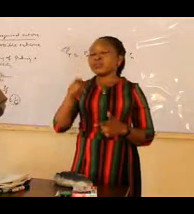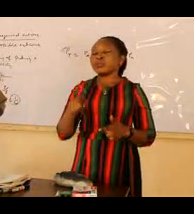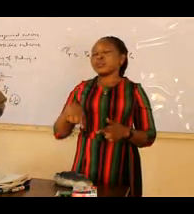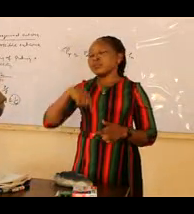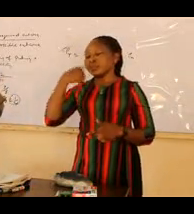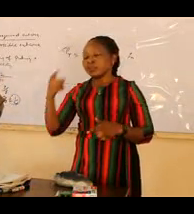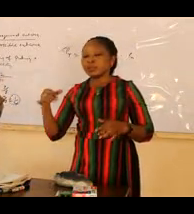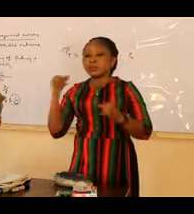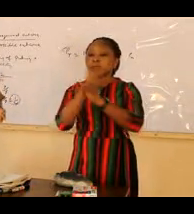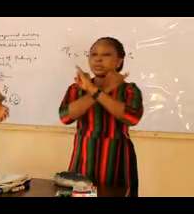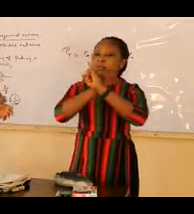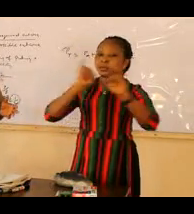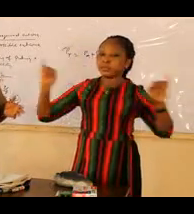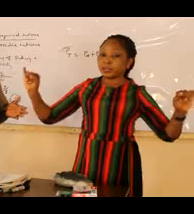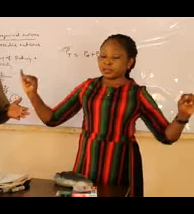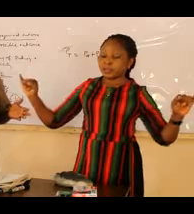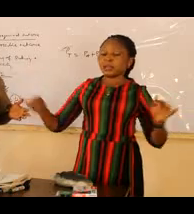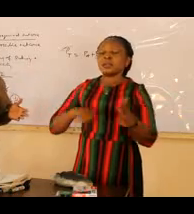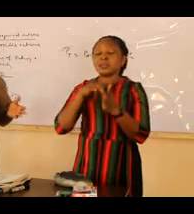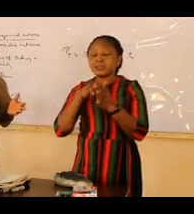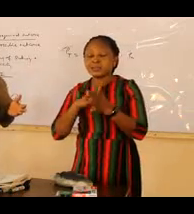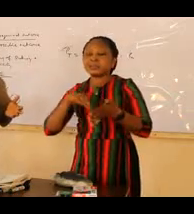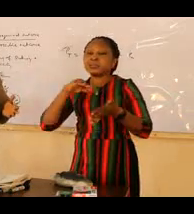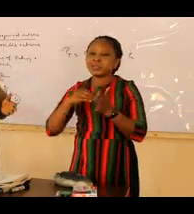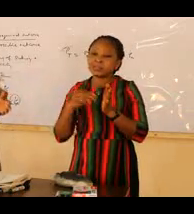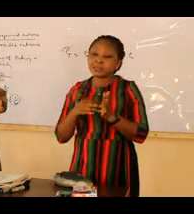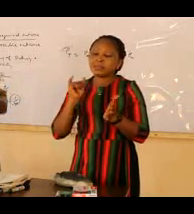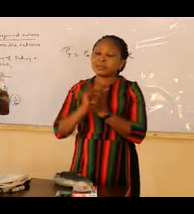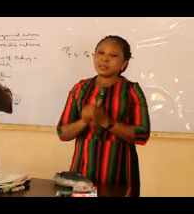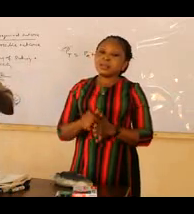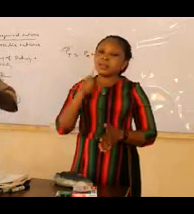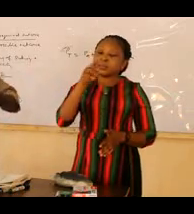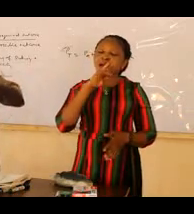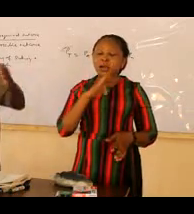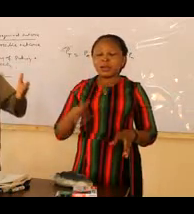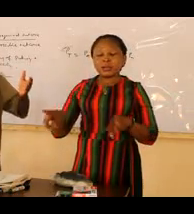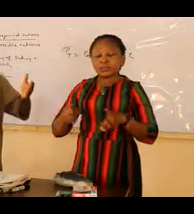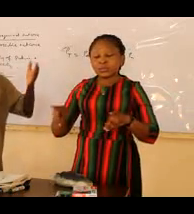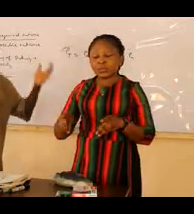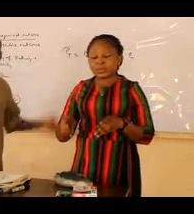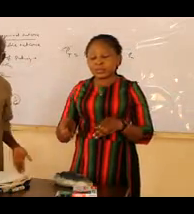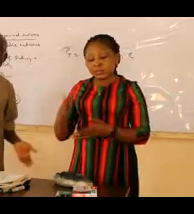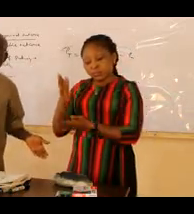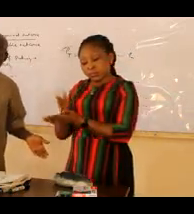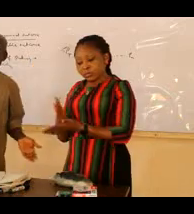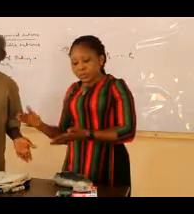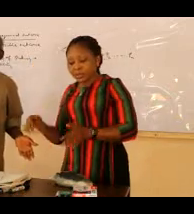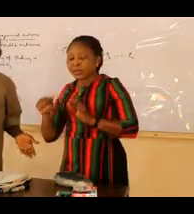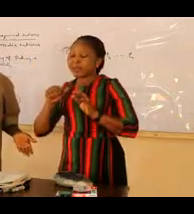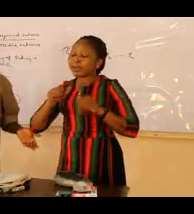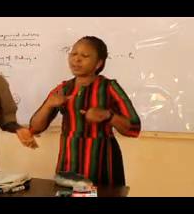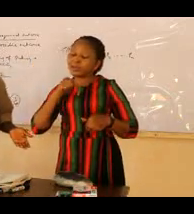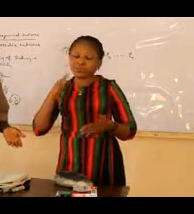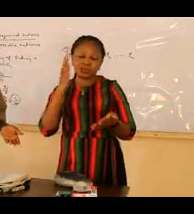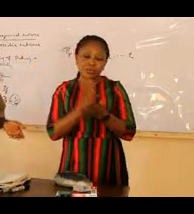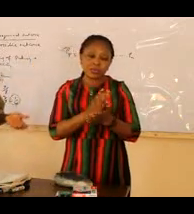independent, it means that you are doing that do not prevent you from doing the other.